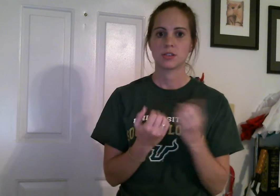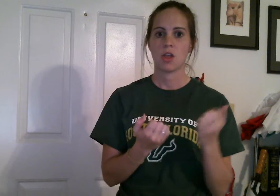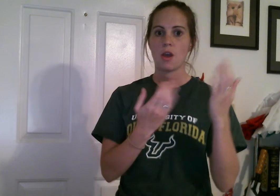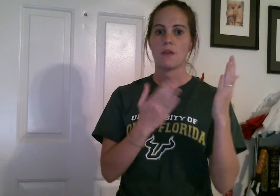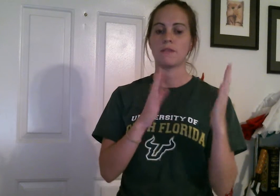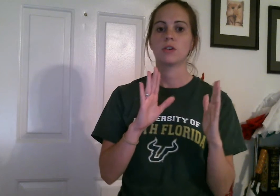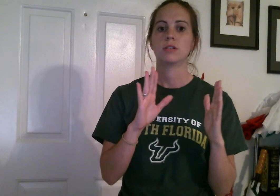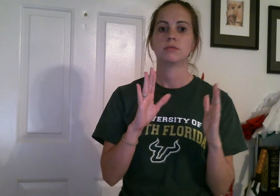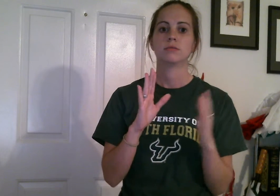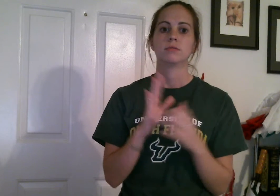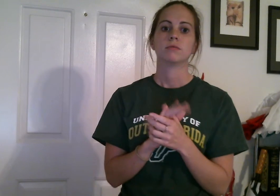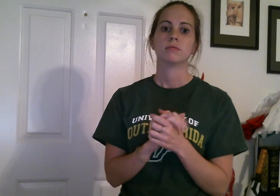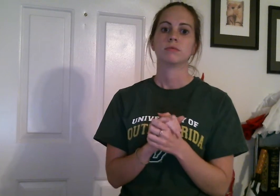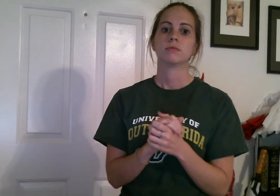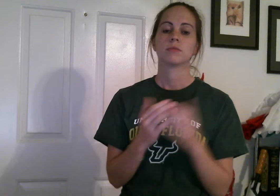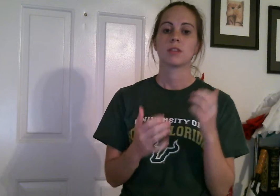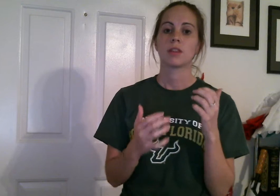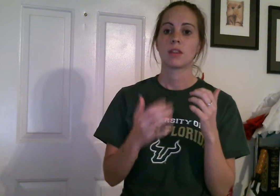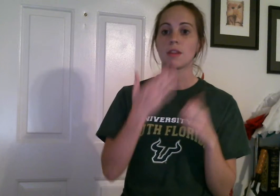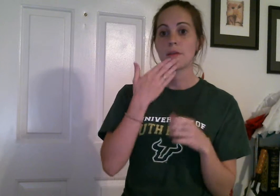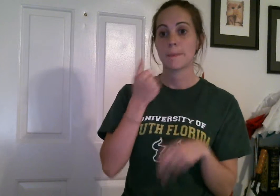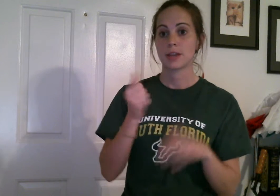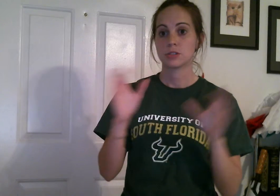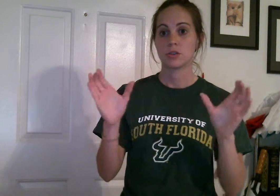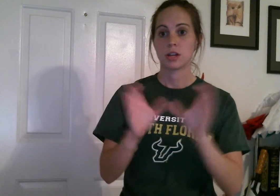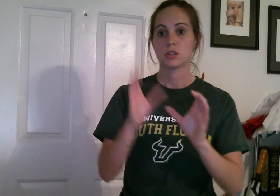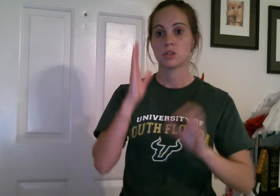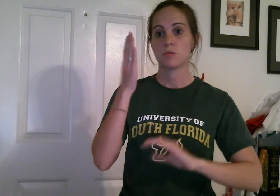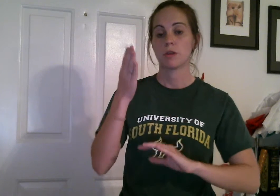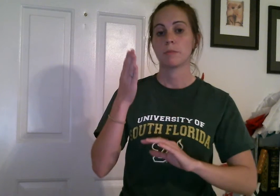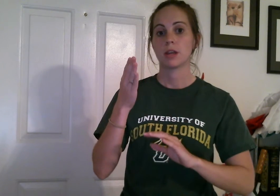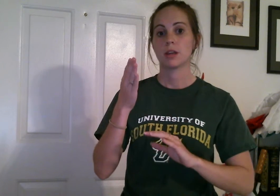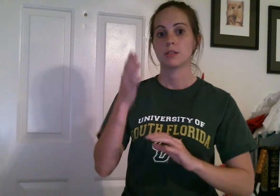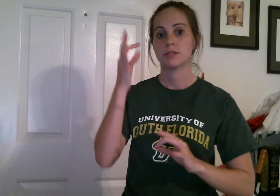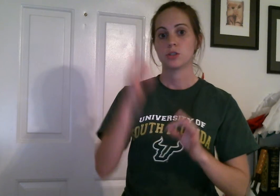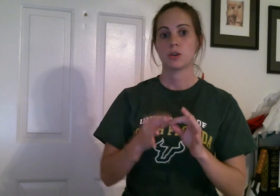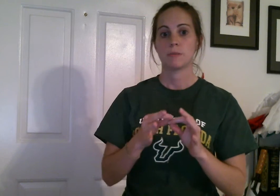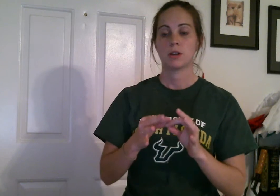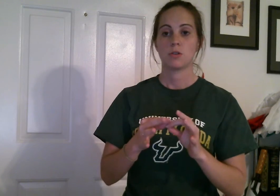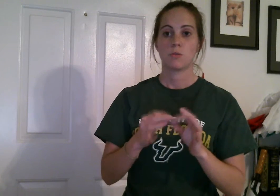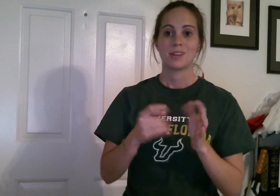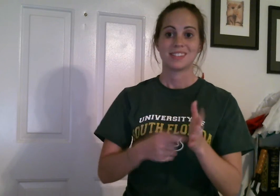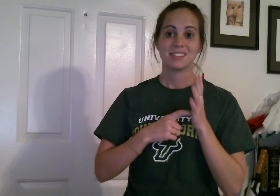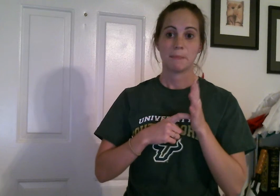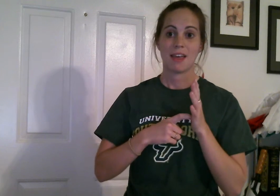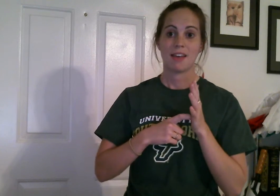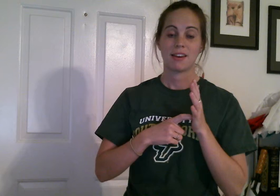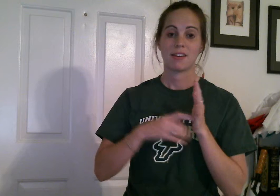best credentials would be determined by what's in demand in your area.